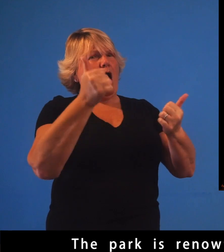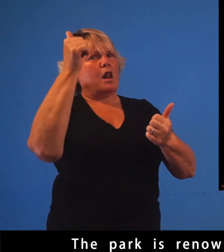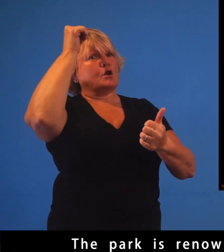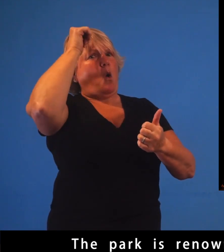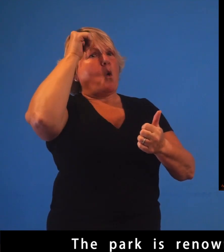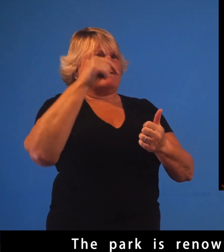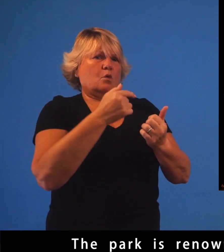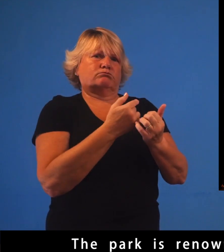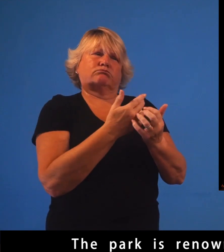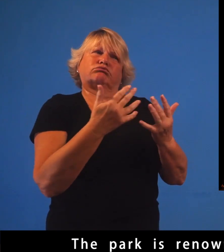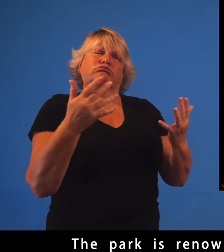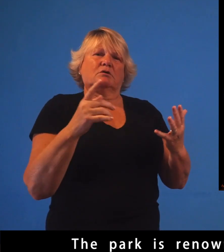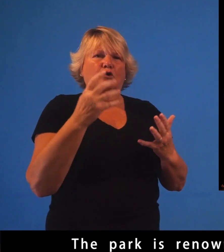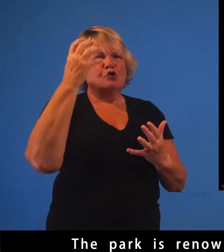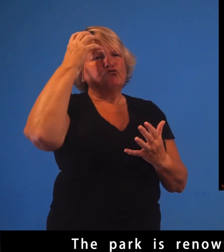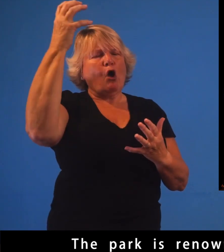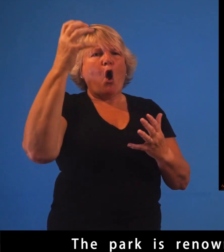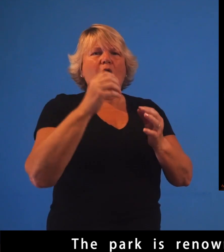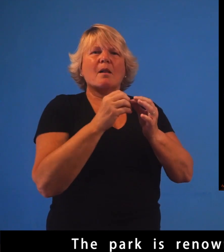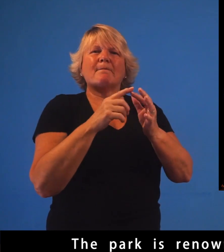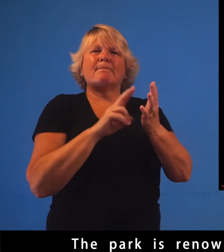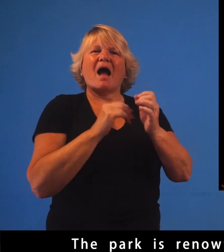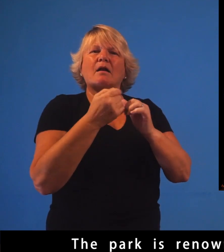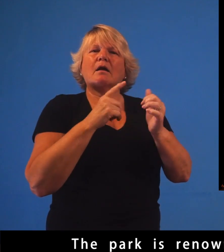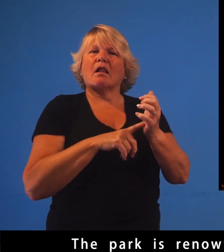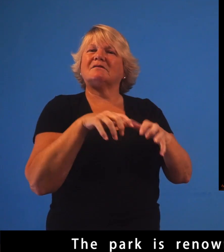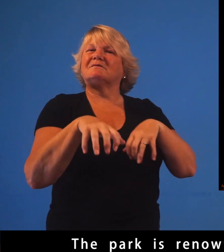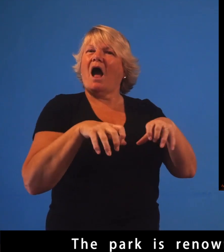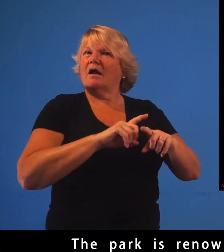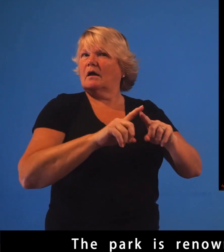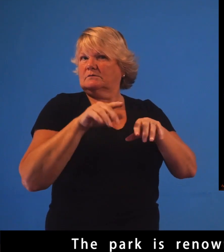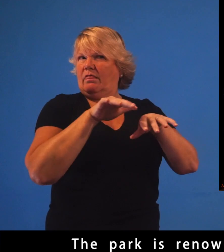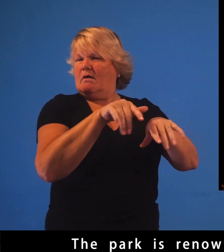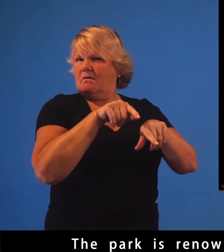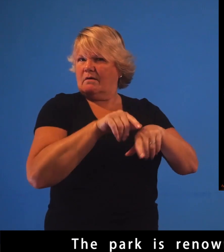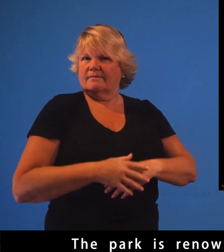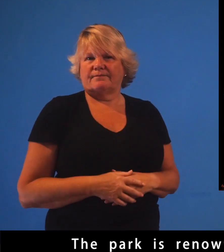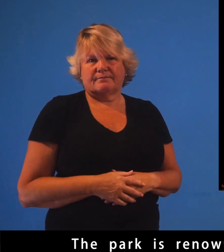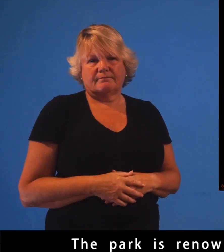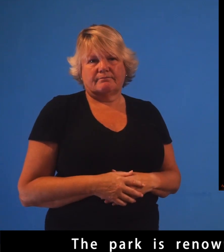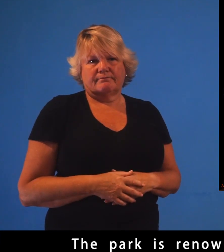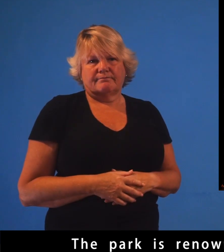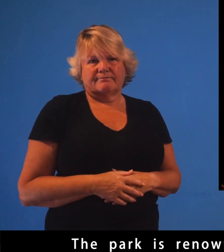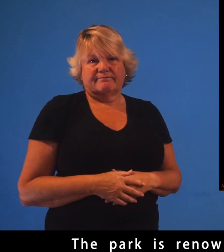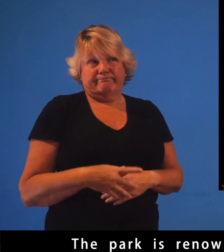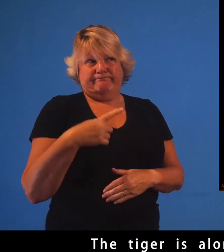The park is renowned for its substantial population of Royal Bengal tigers.